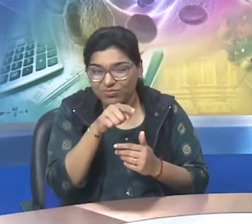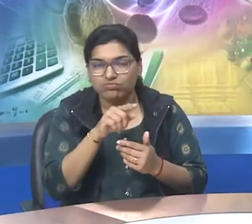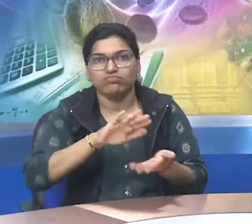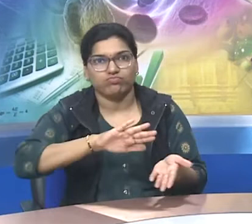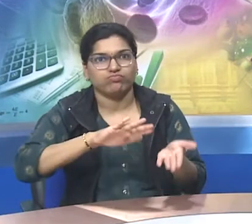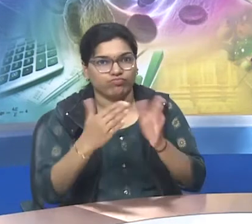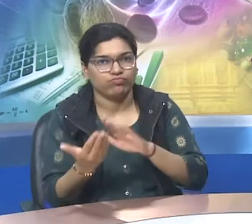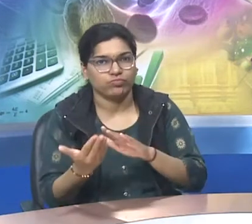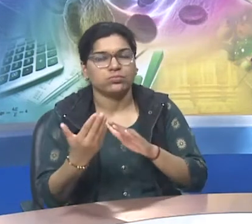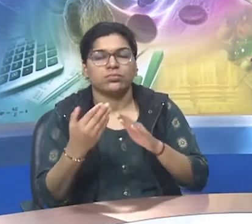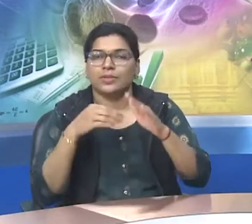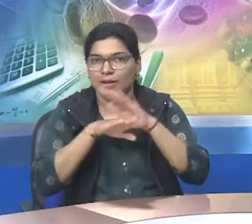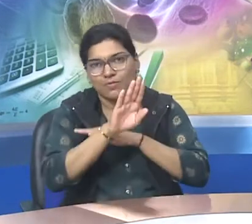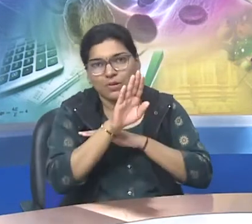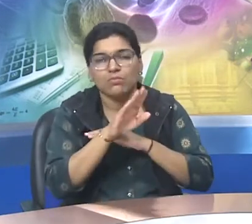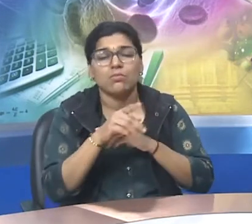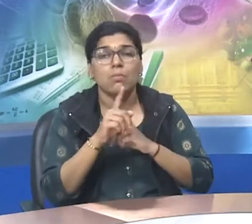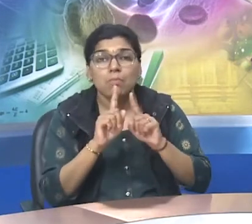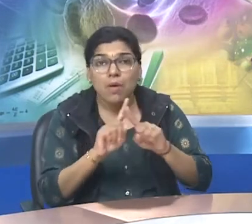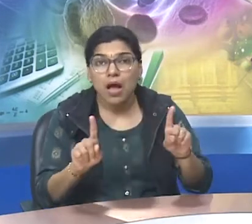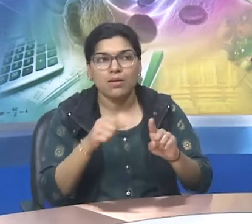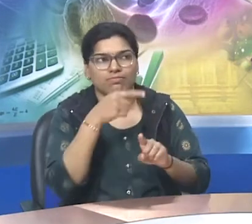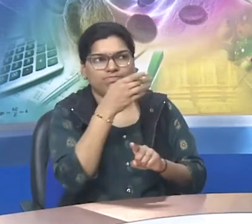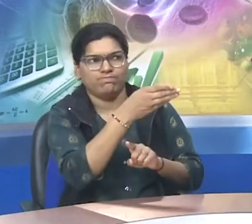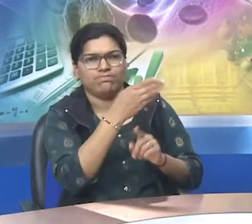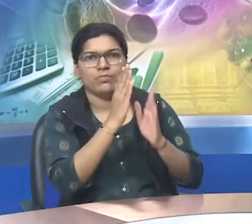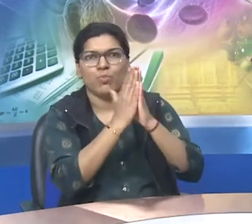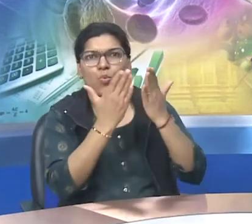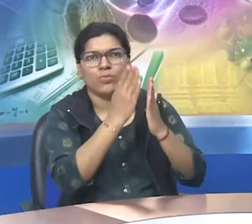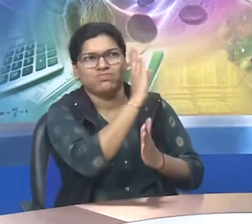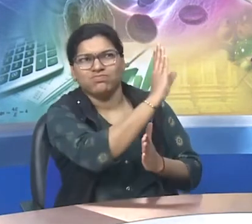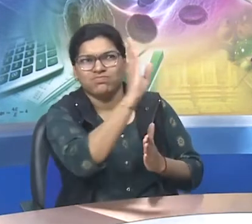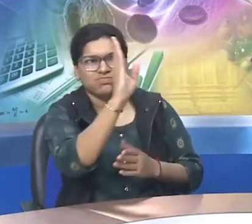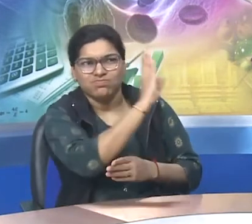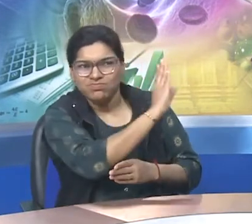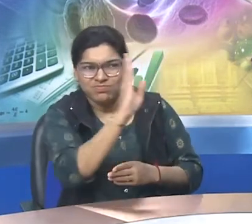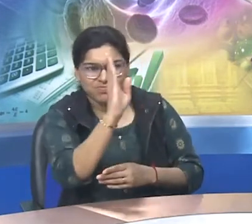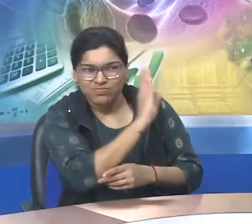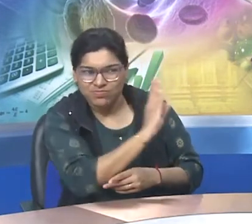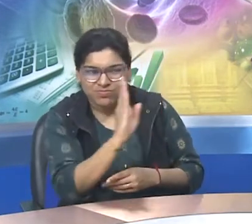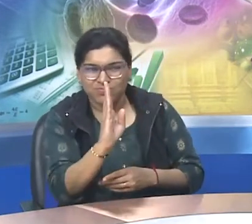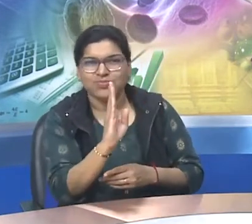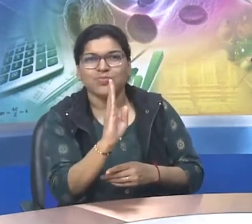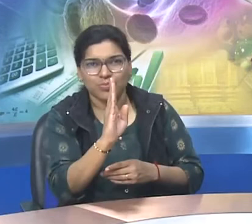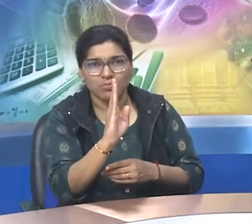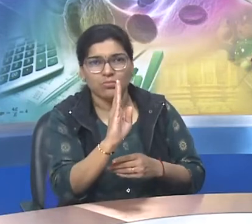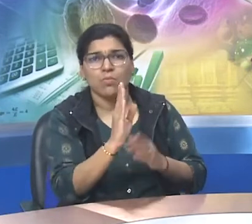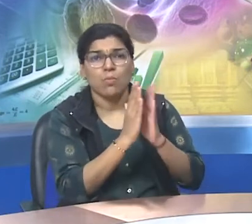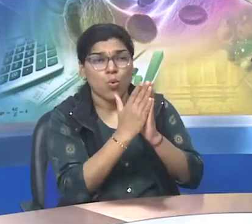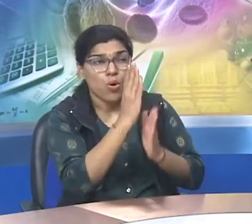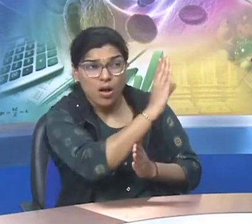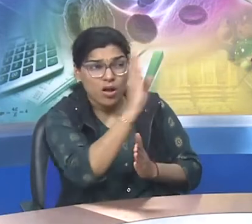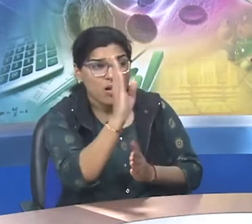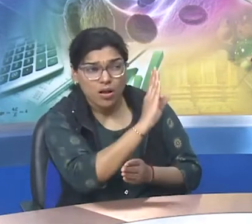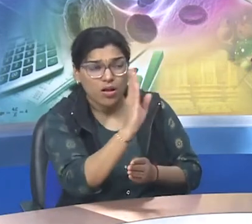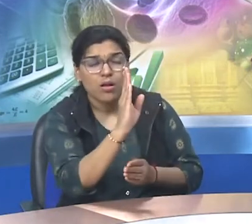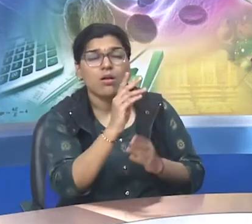And after grandmother was gone to heaven, the books in the library of that